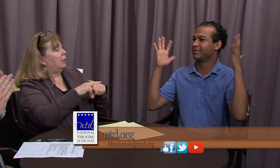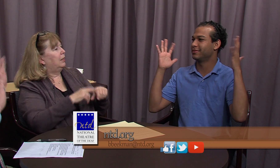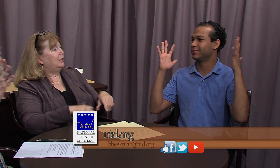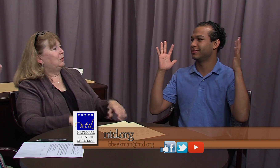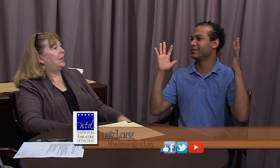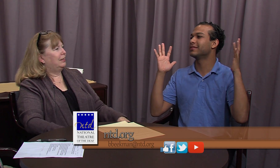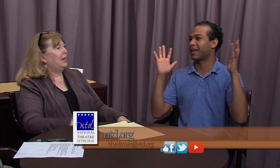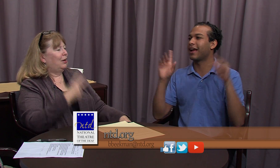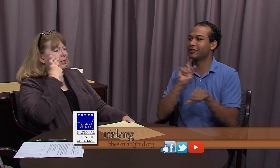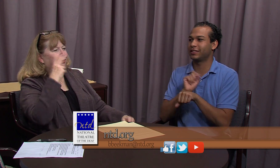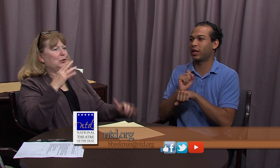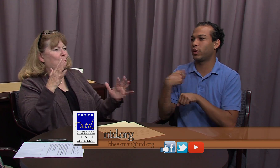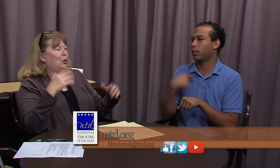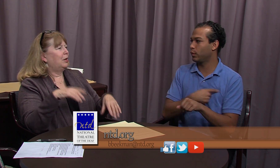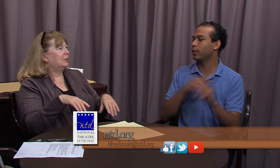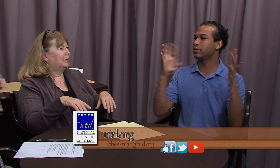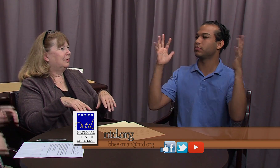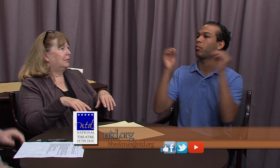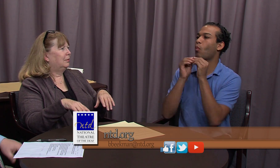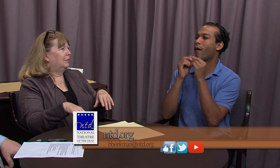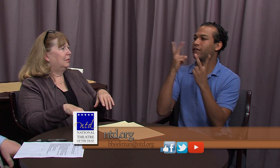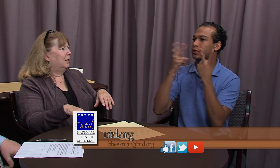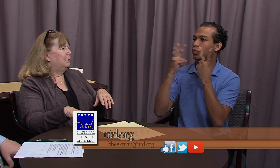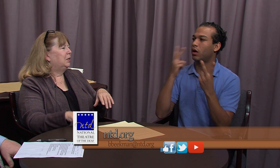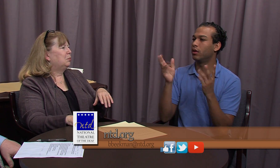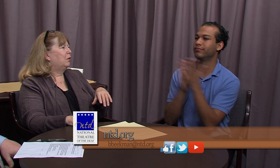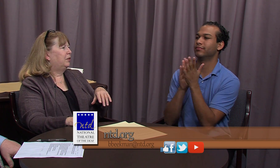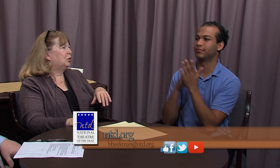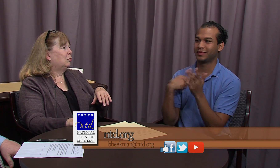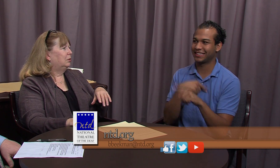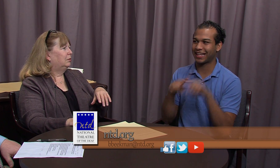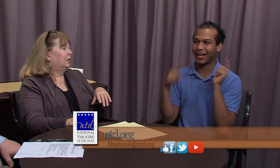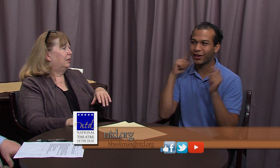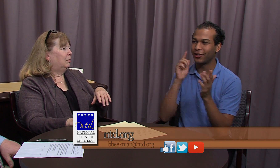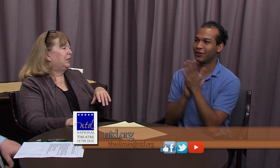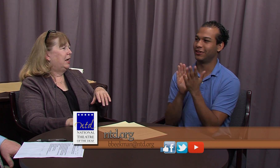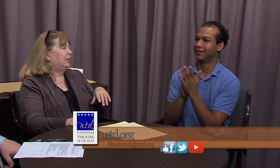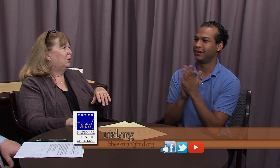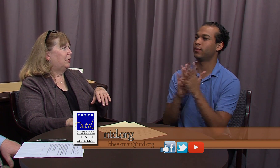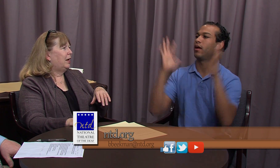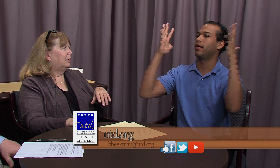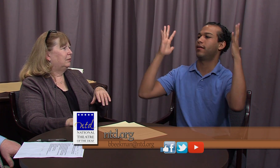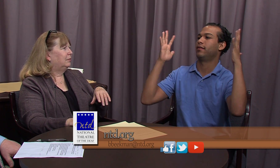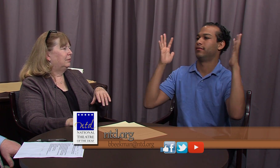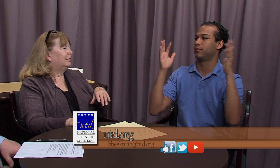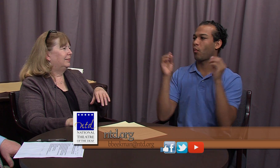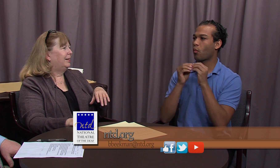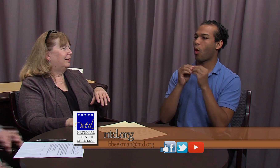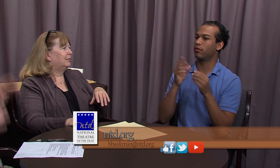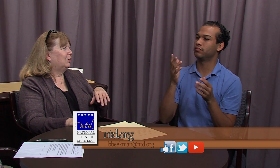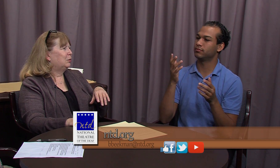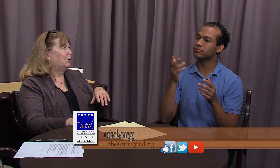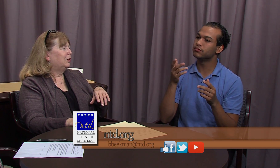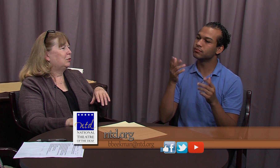oh, do this, that, okay, yeah, the that- visual applause. Right, It's more visual. right, And we can hear that. right, right. So so you it's can more see visual. this